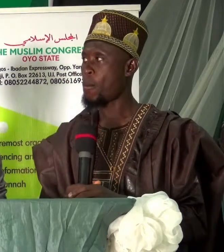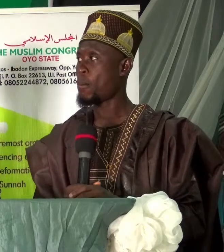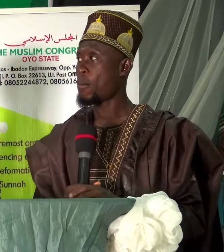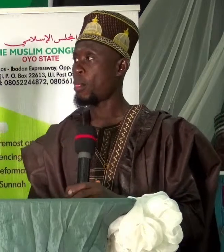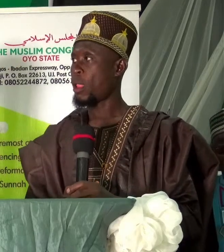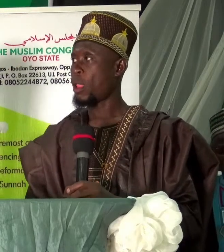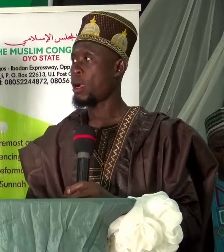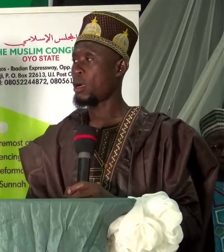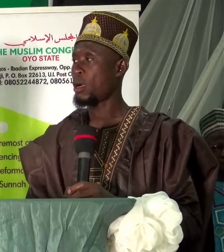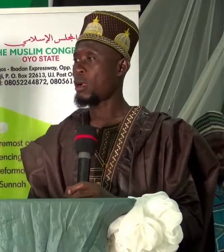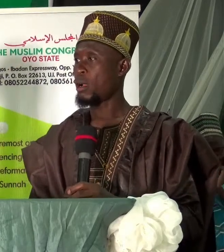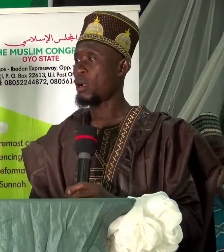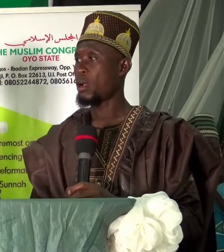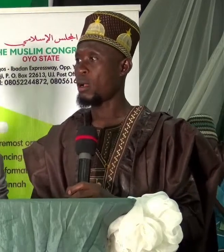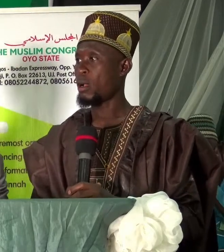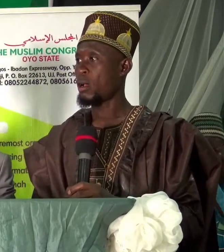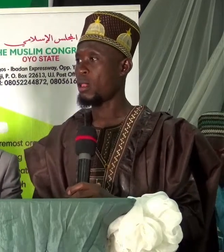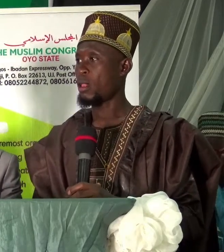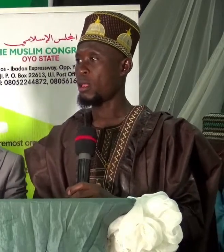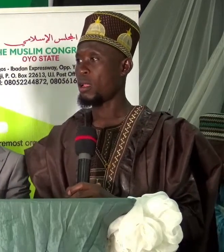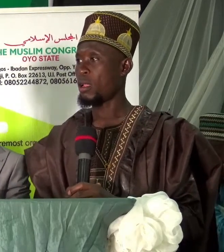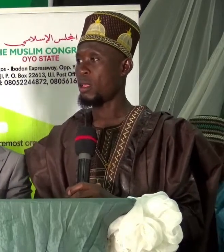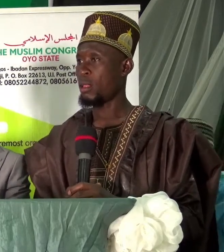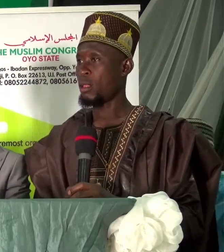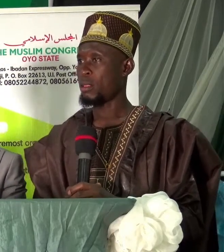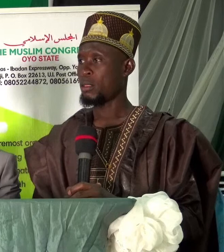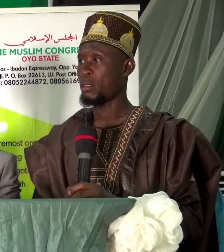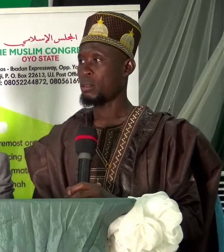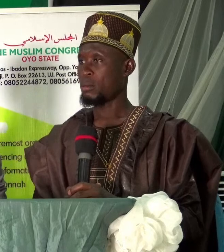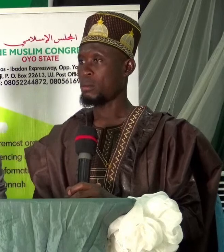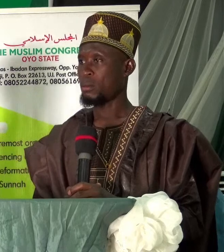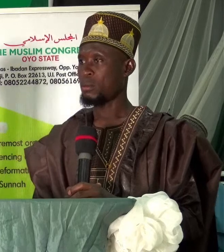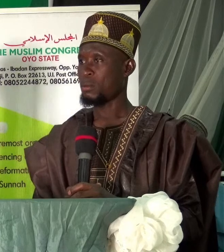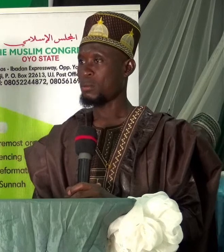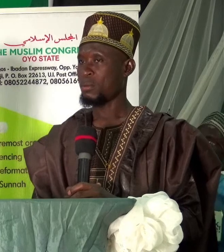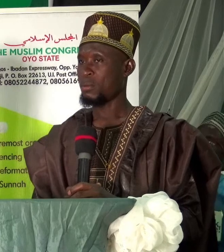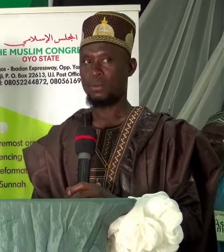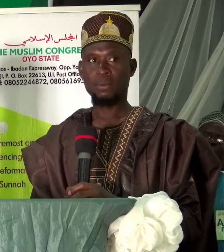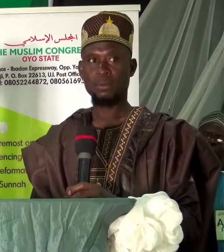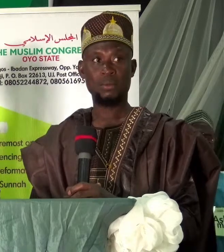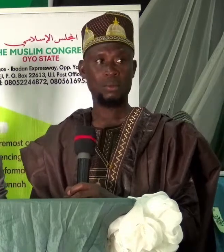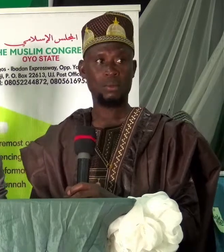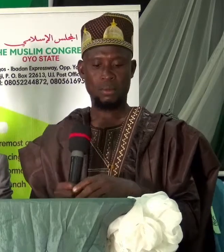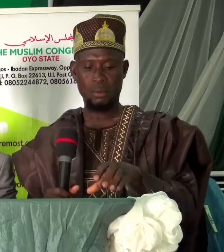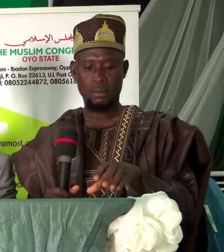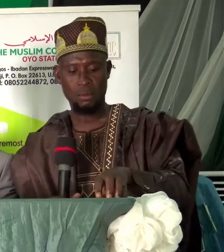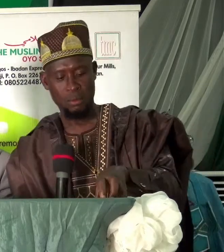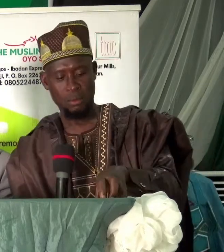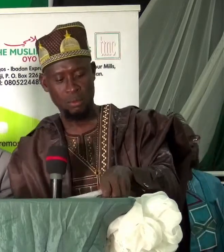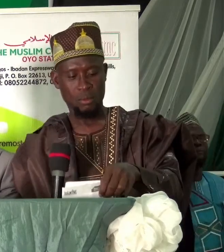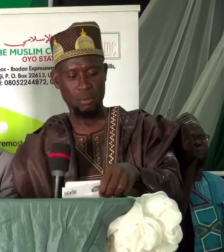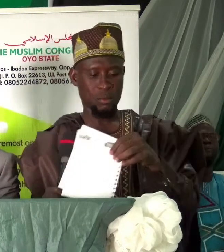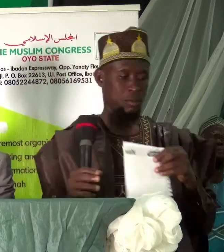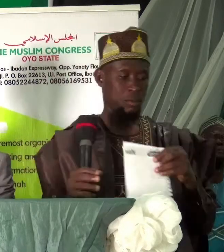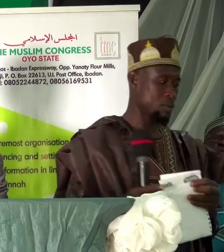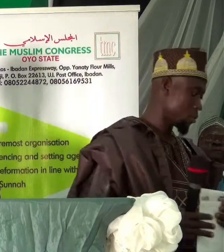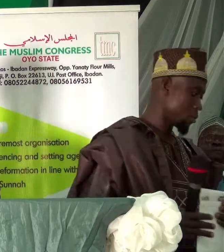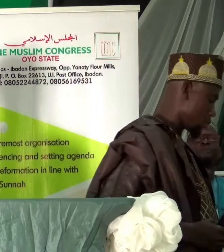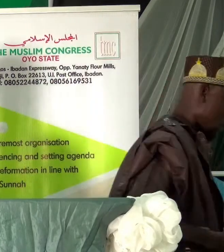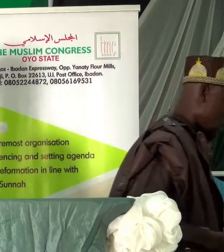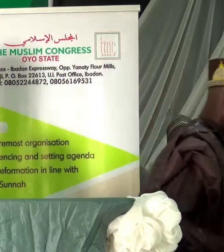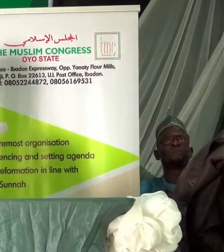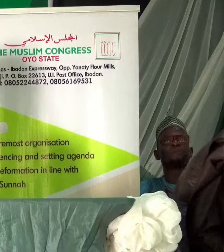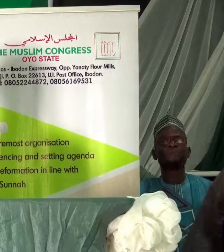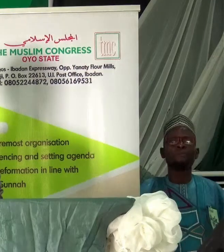of our able, capable, indefatigable Wali, Al-Hajj Engineer